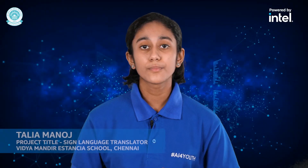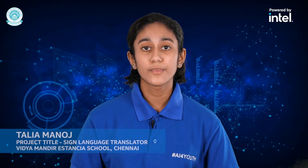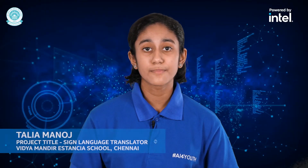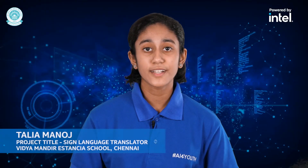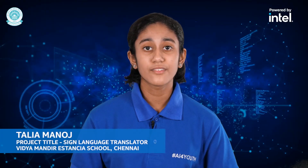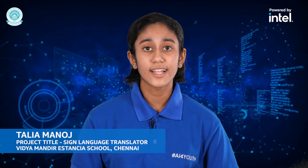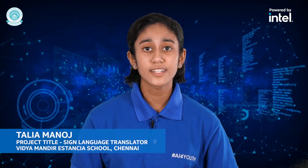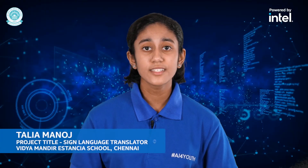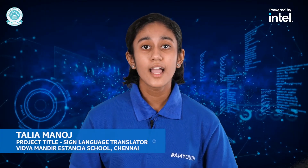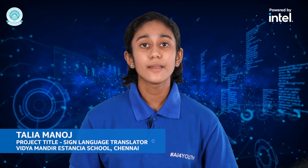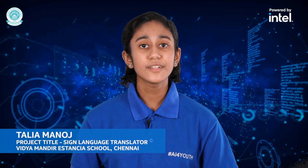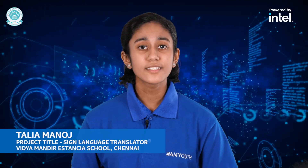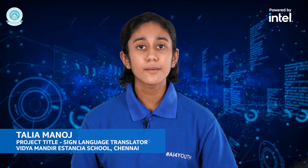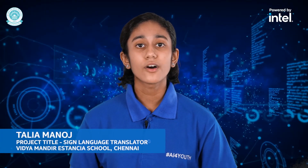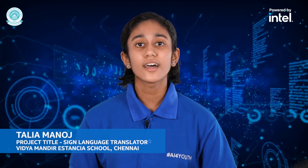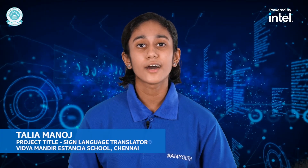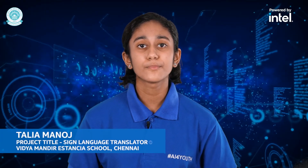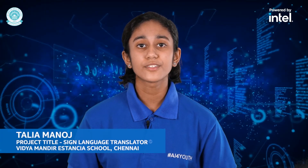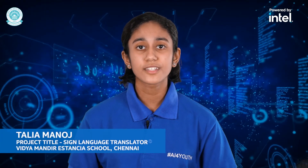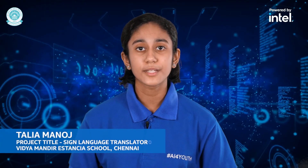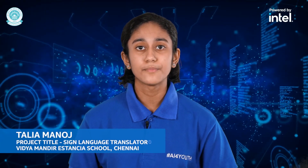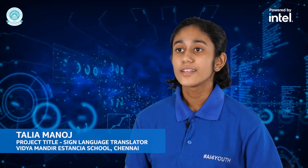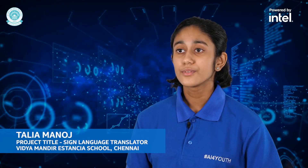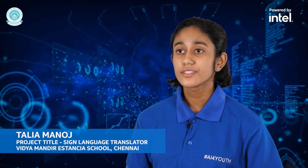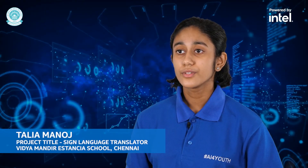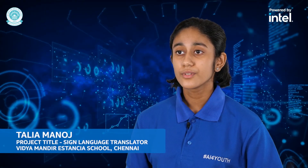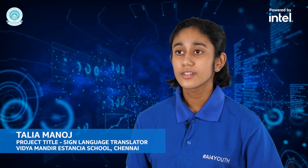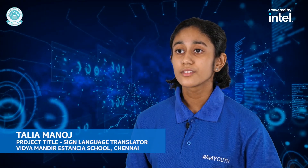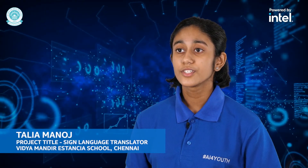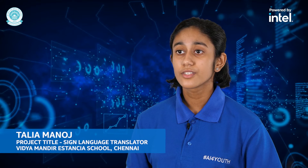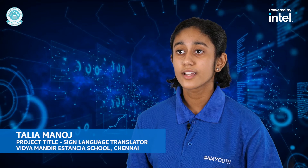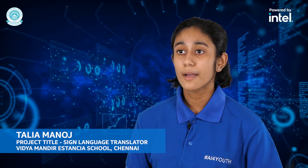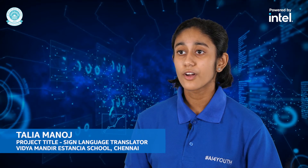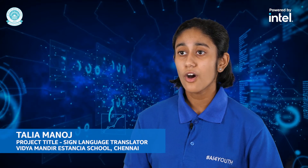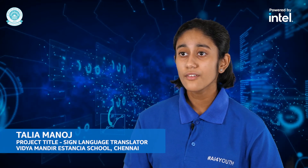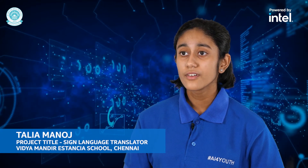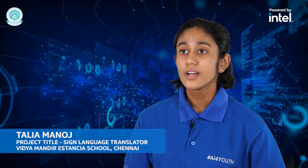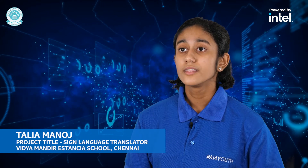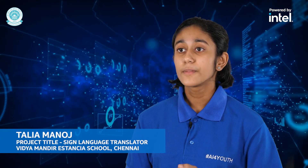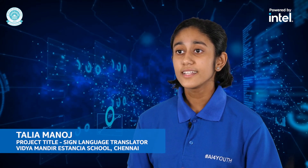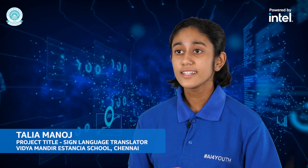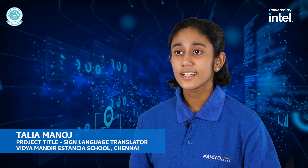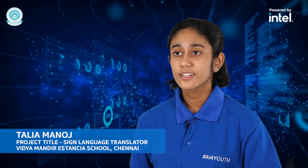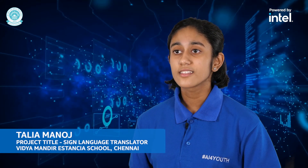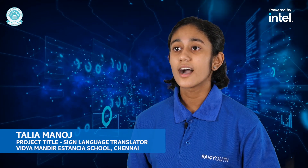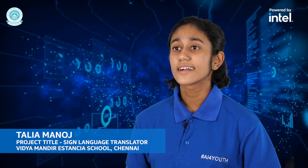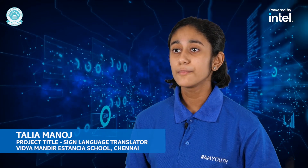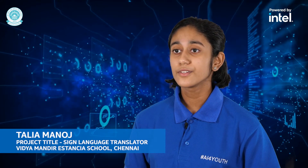respective letters and prints them on the output screen. As soon as the user switches the camera off, the predicted letters are clubbed